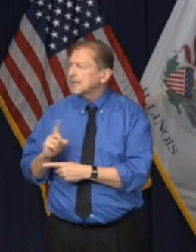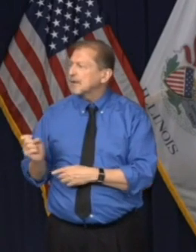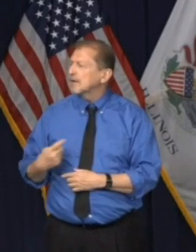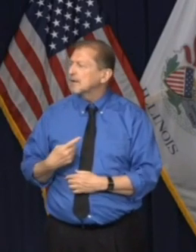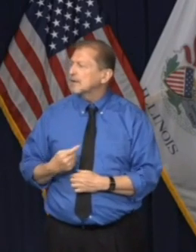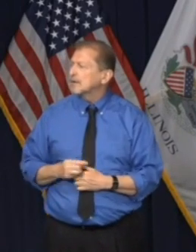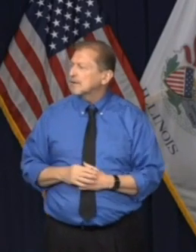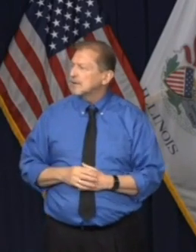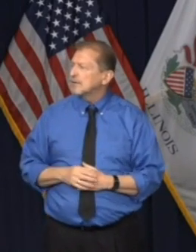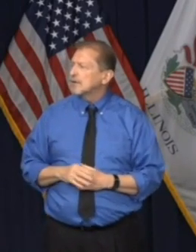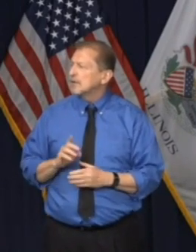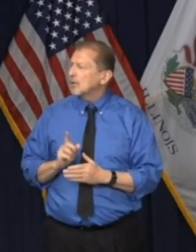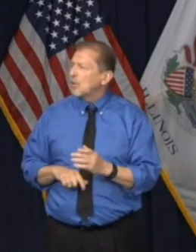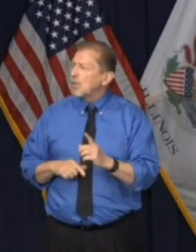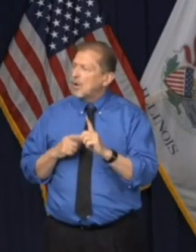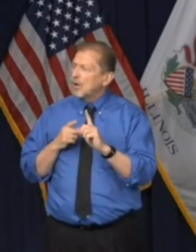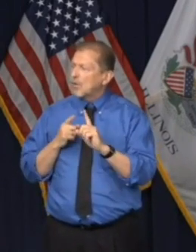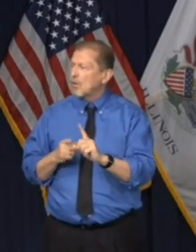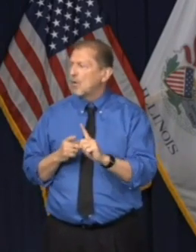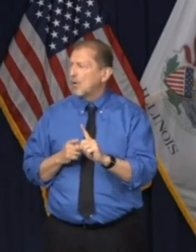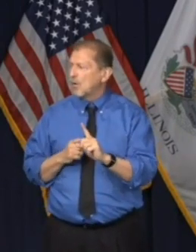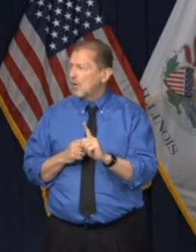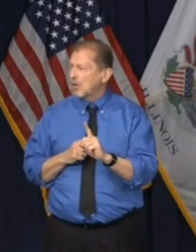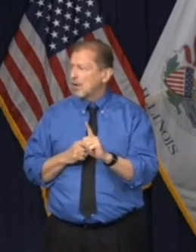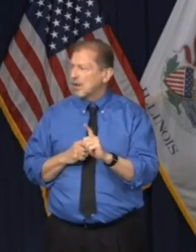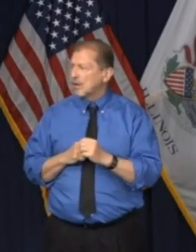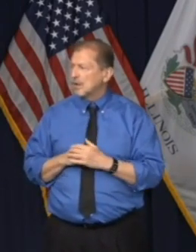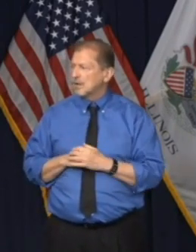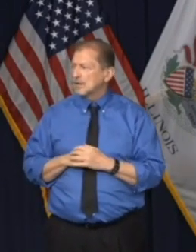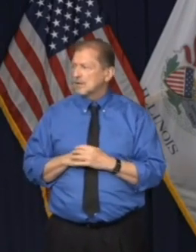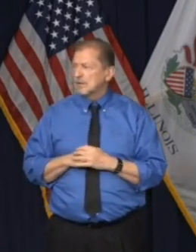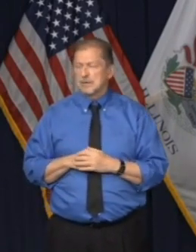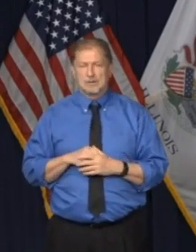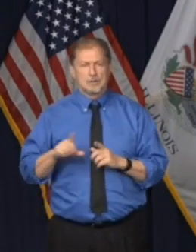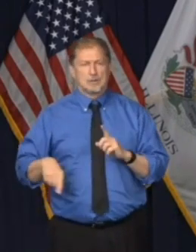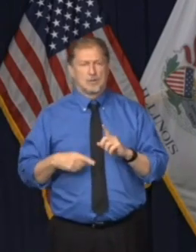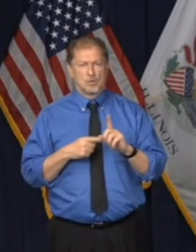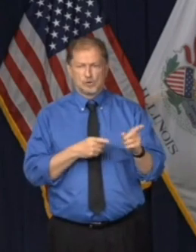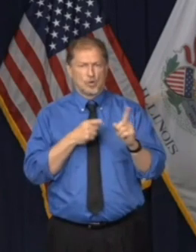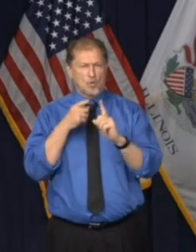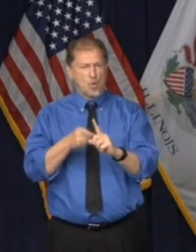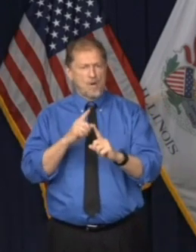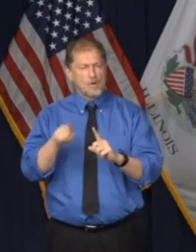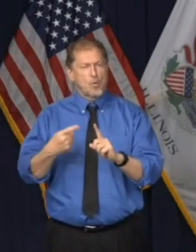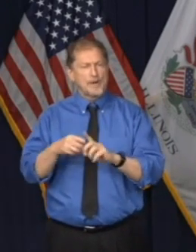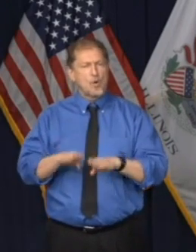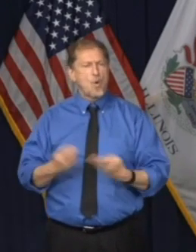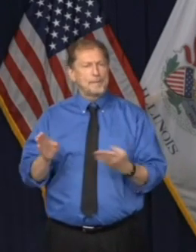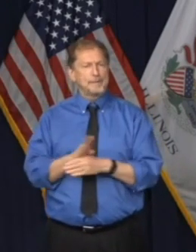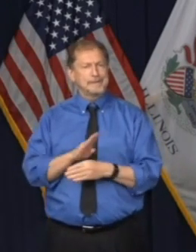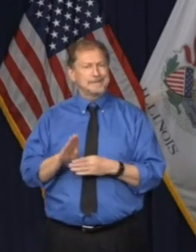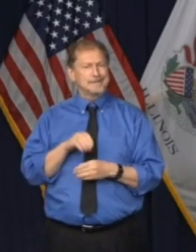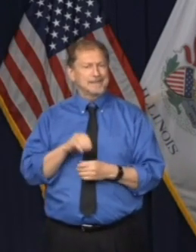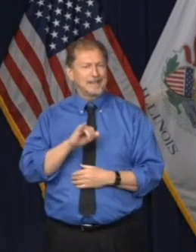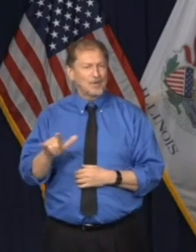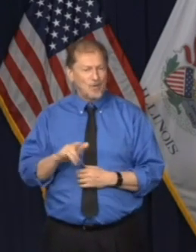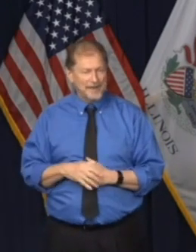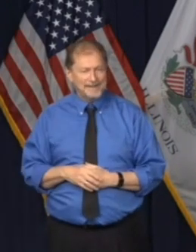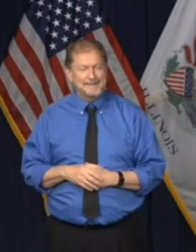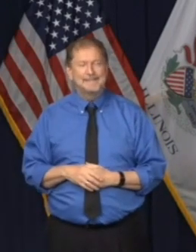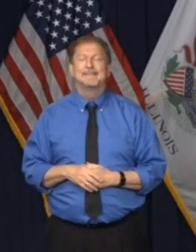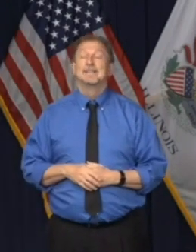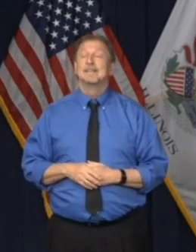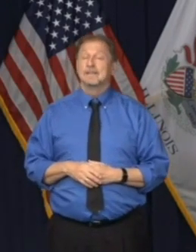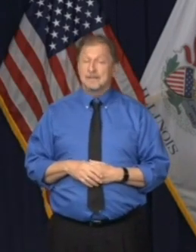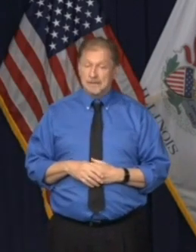specific metric and target or goal are you using to determine when the state's economy can reopen? You know, I think there were aspects of the